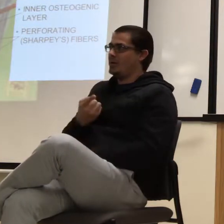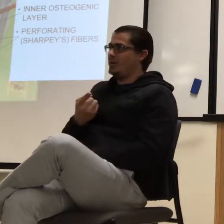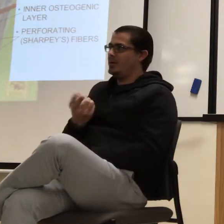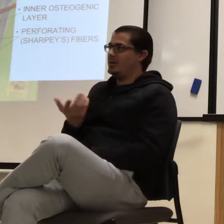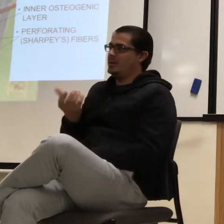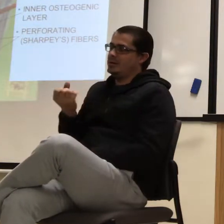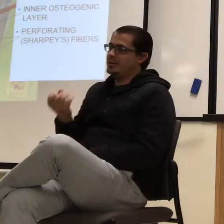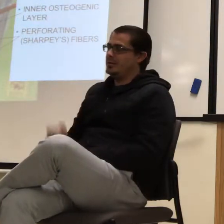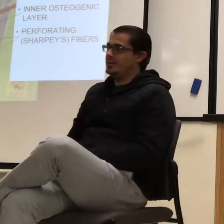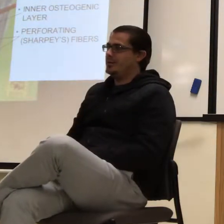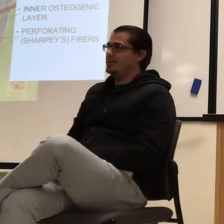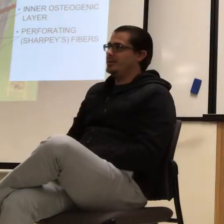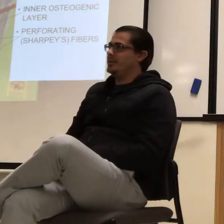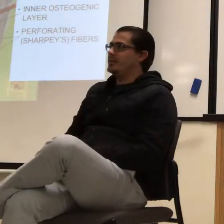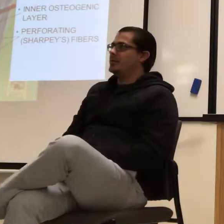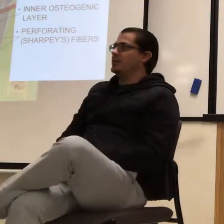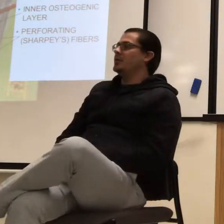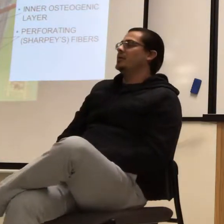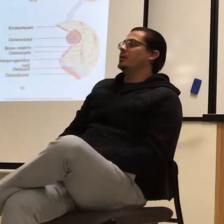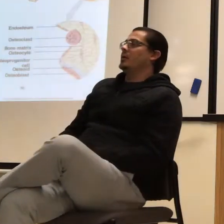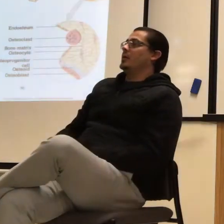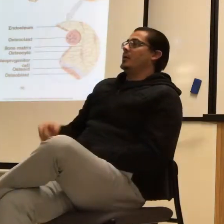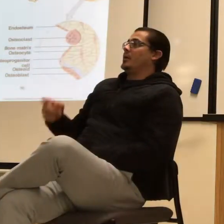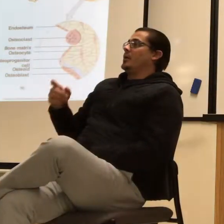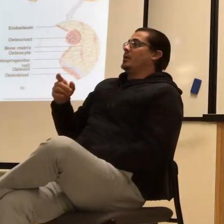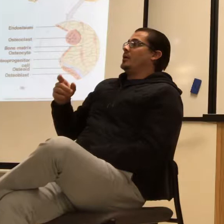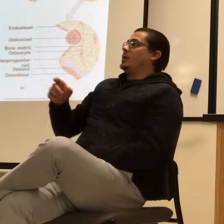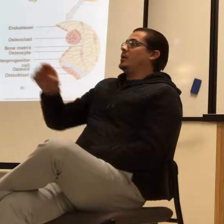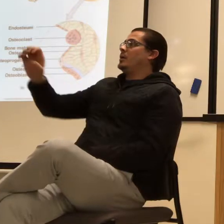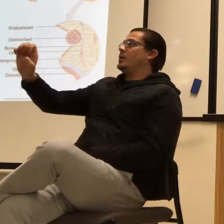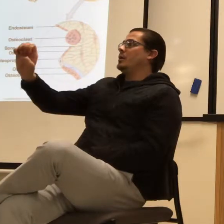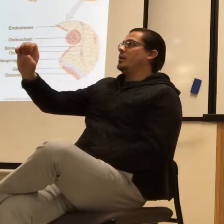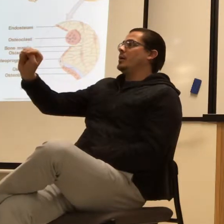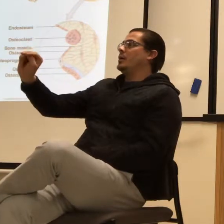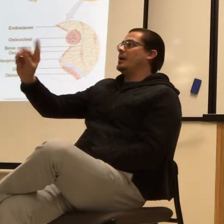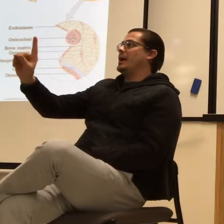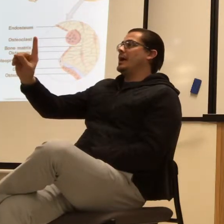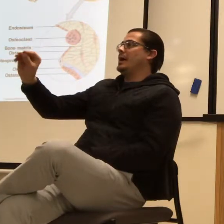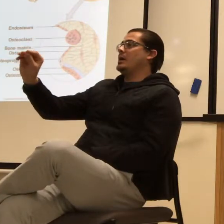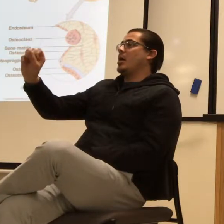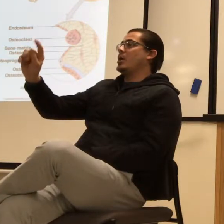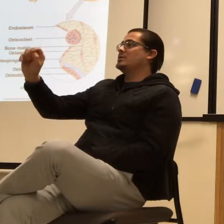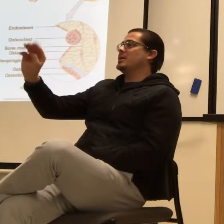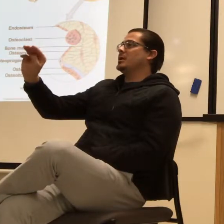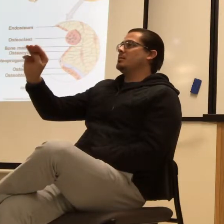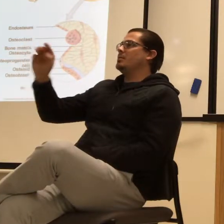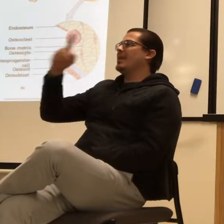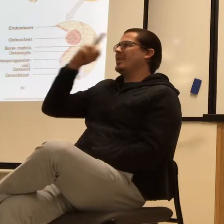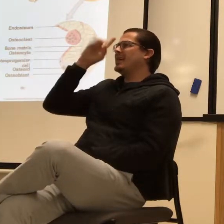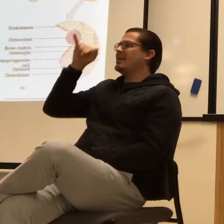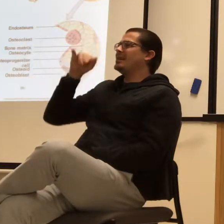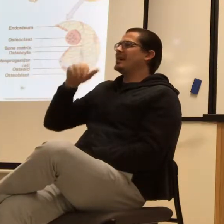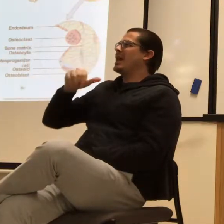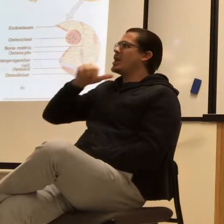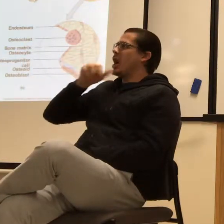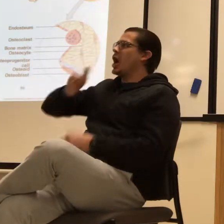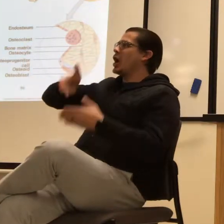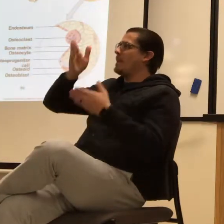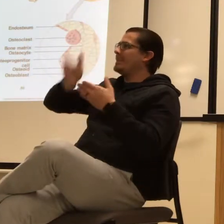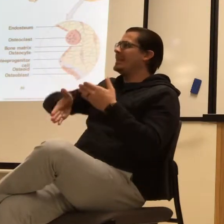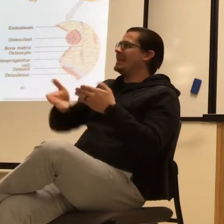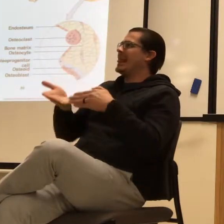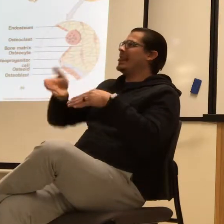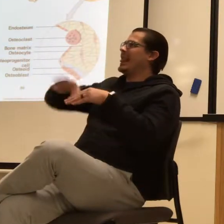One layer is fibrous, one layer is osteogenic. Now the endosteum, think of it as an incomplete layer. There's kind